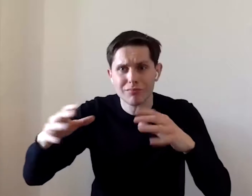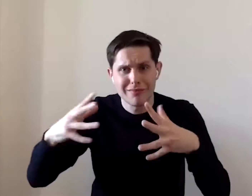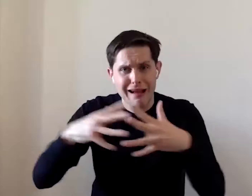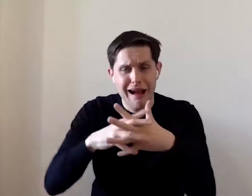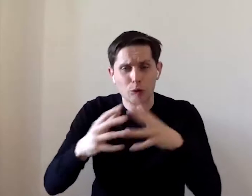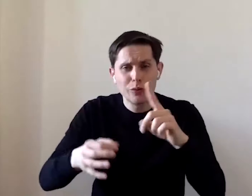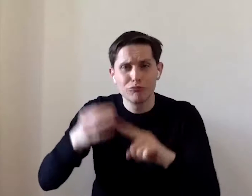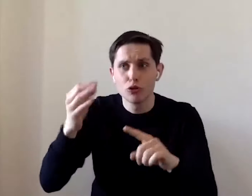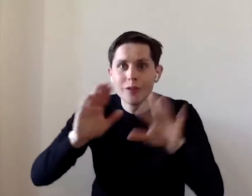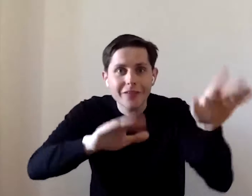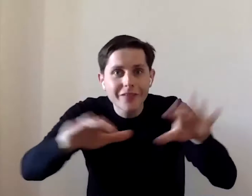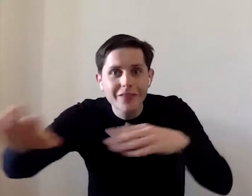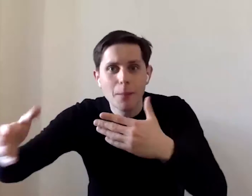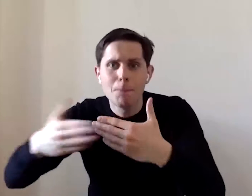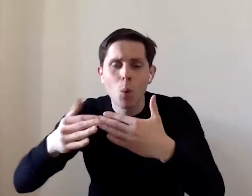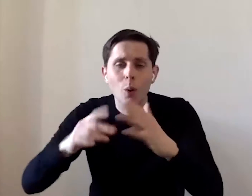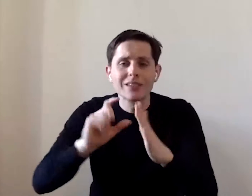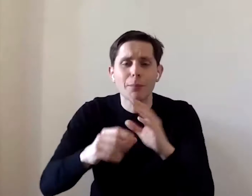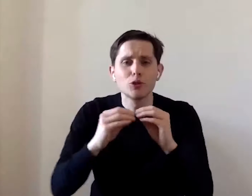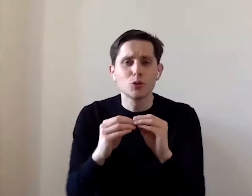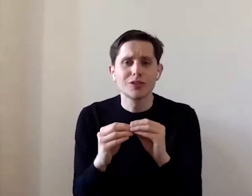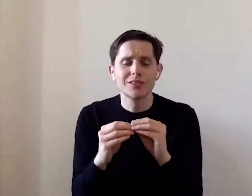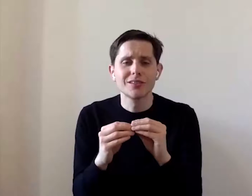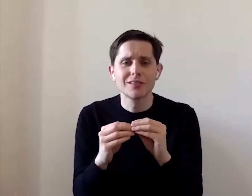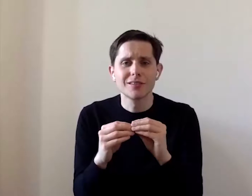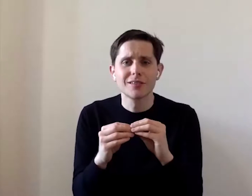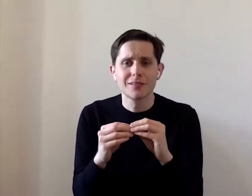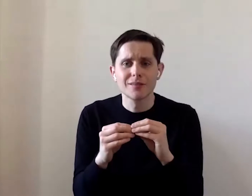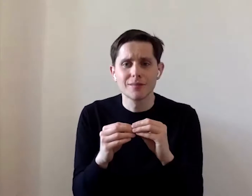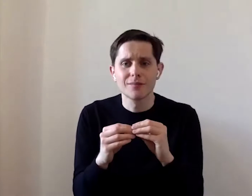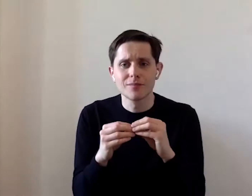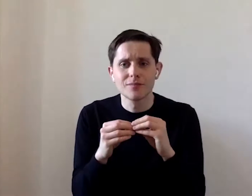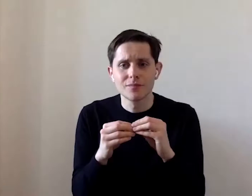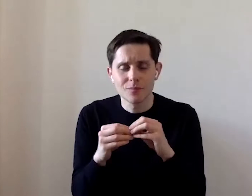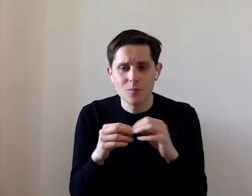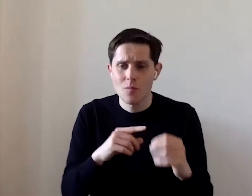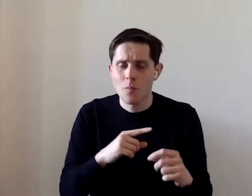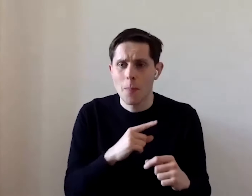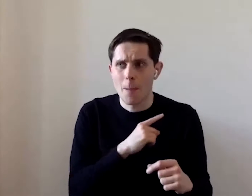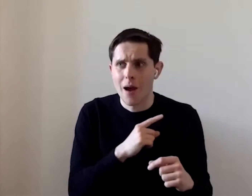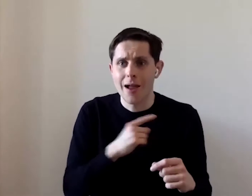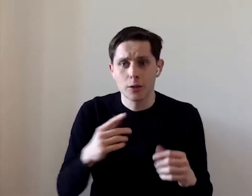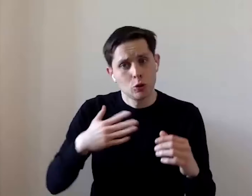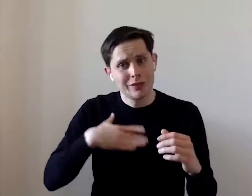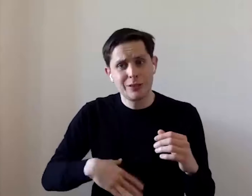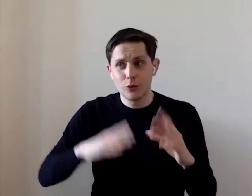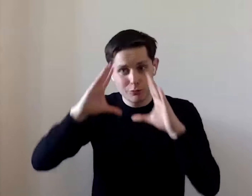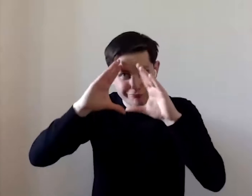perspective is how do we improve outreach to disabled students? How do you tell